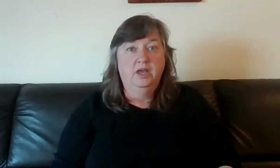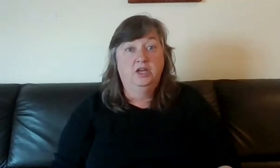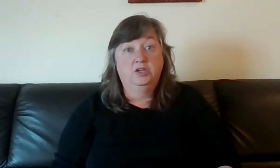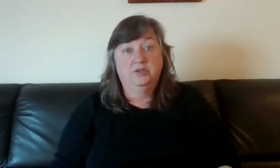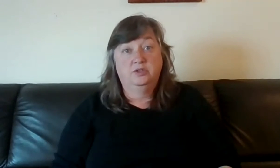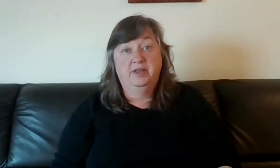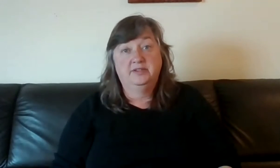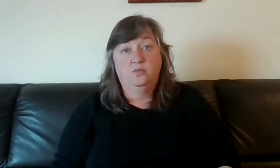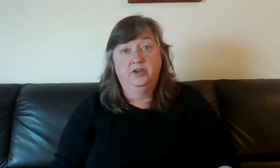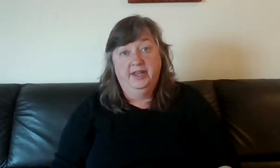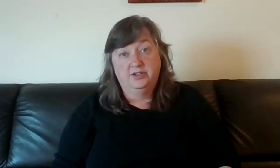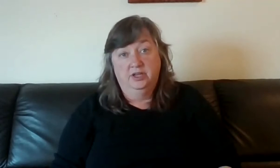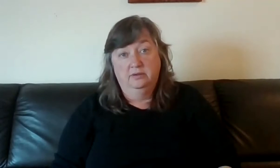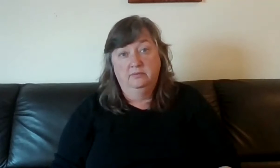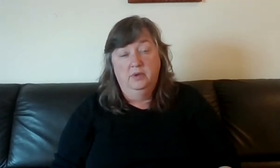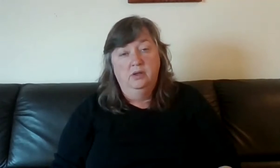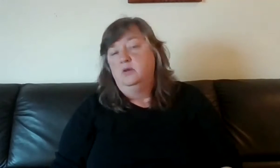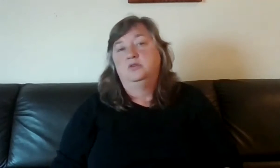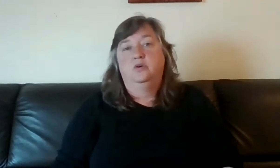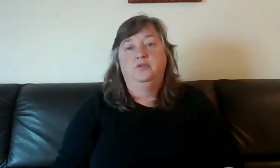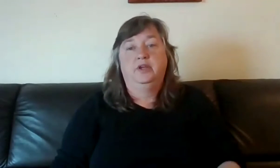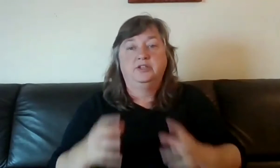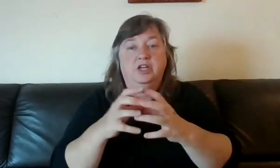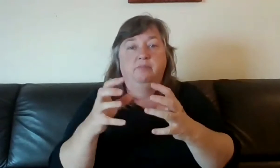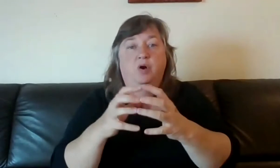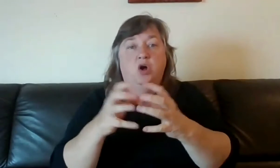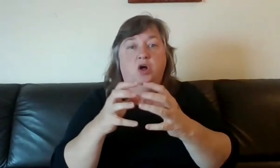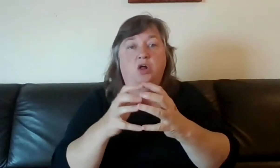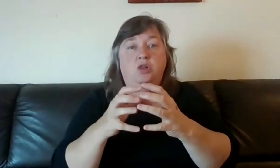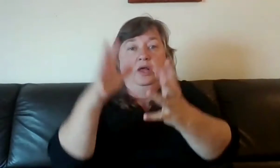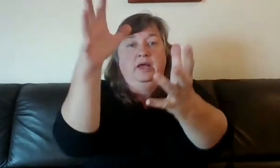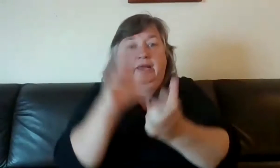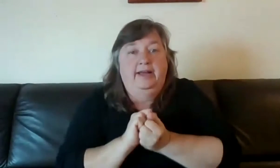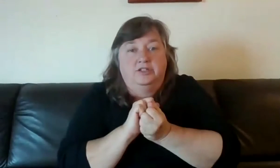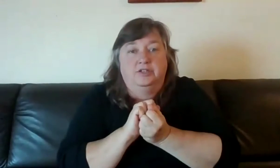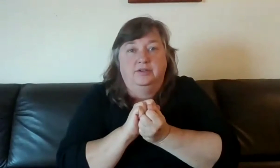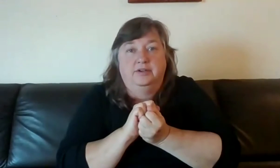It also depends on what you're catching. So if you're catching a ball, catch.